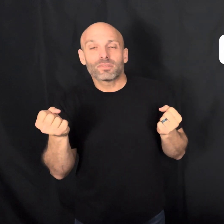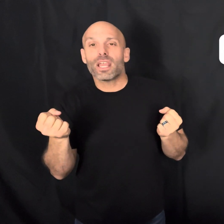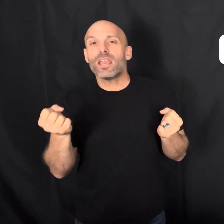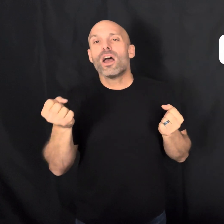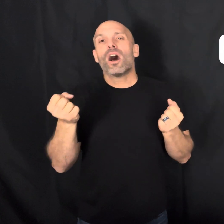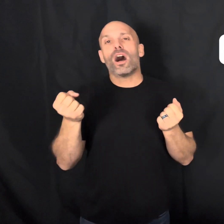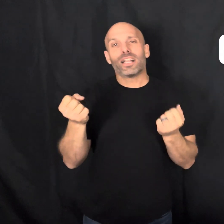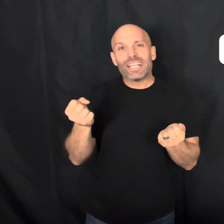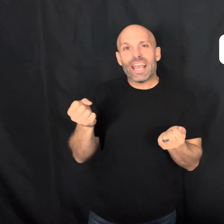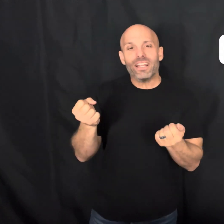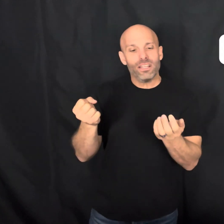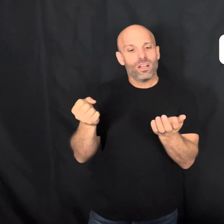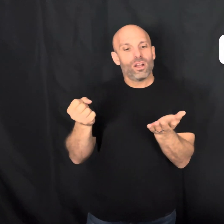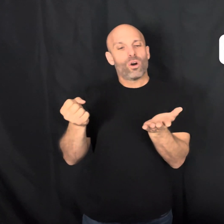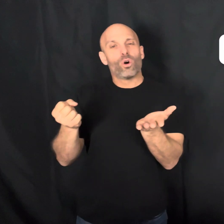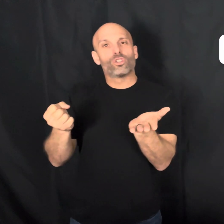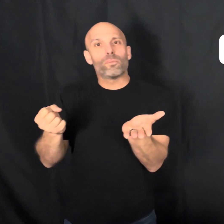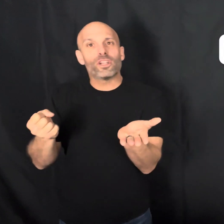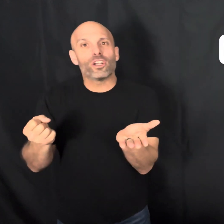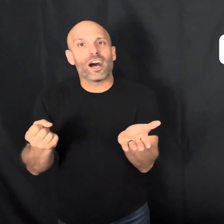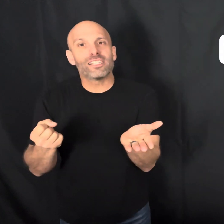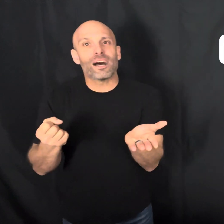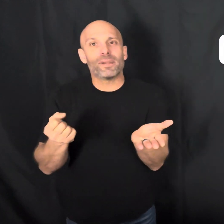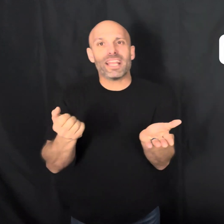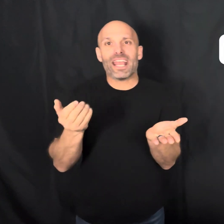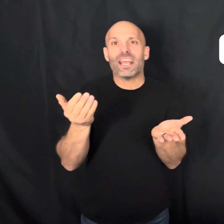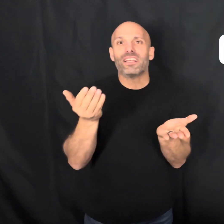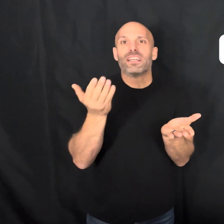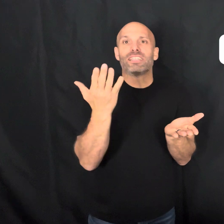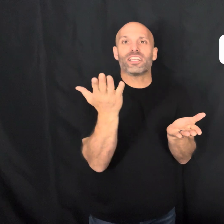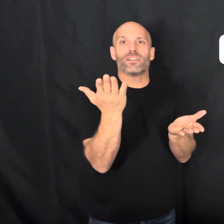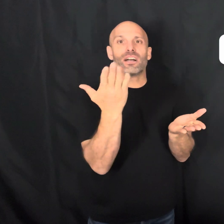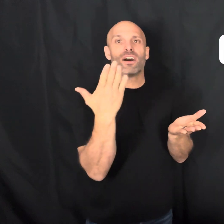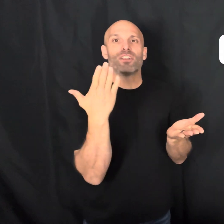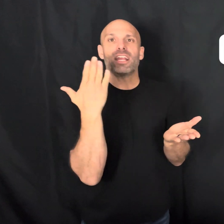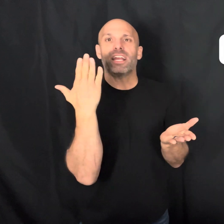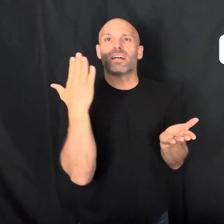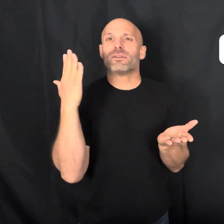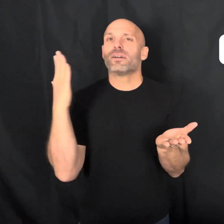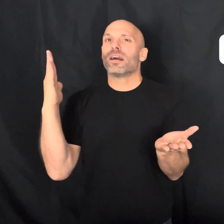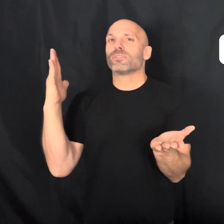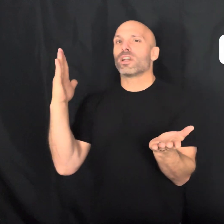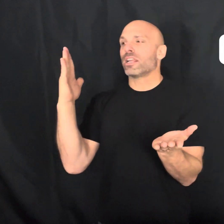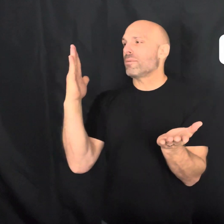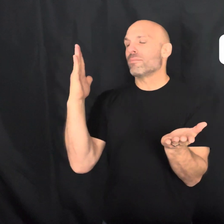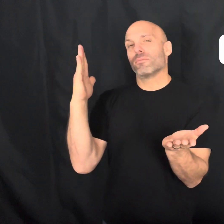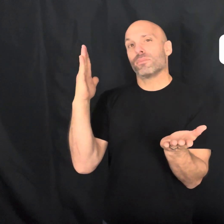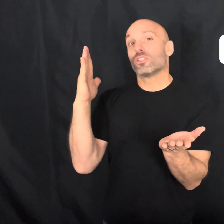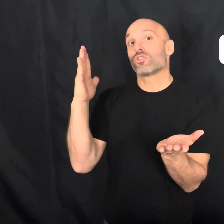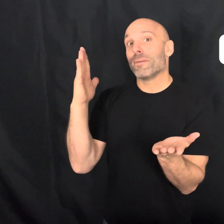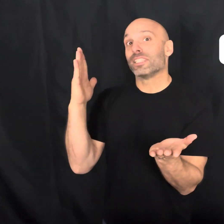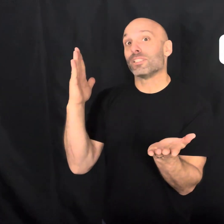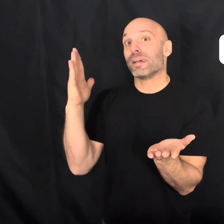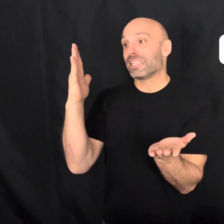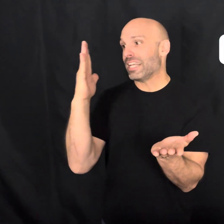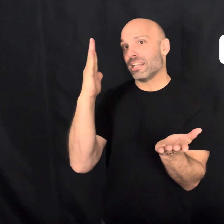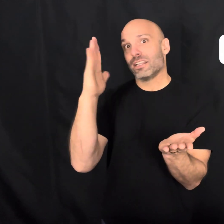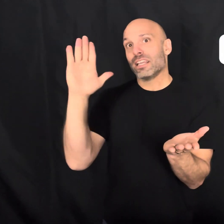Okay, again, hold open your non-dominant hand. Take your other hand. Now, I'm trying to describe this as best I can in